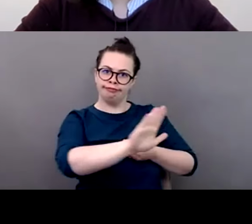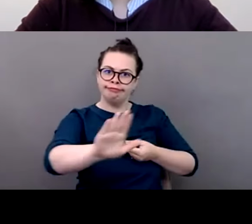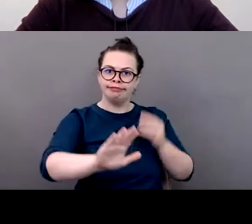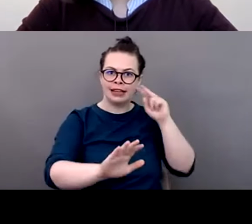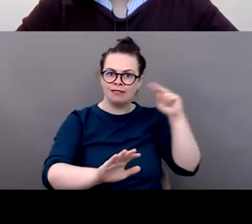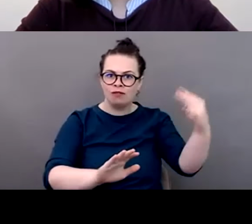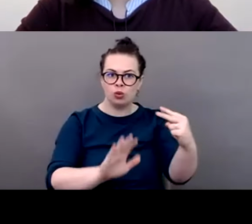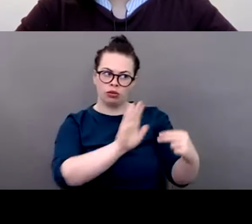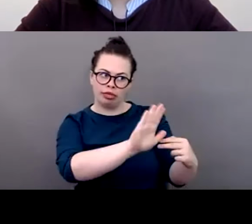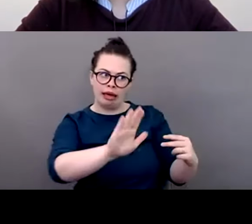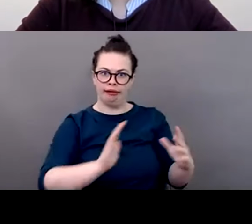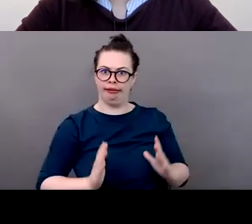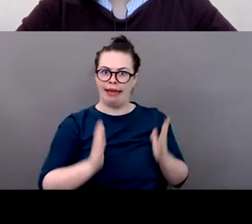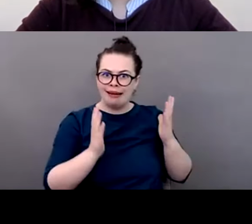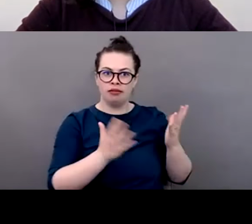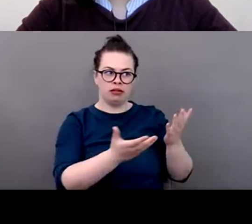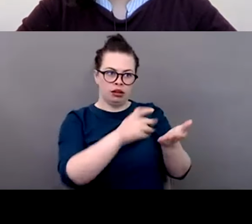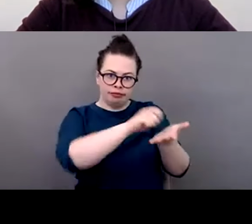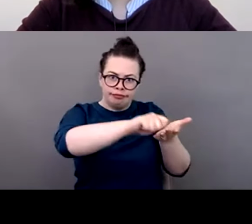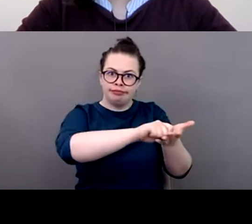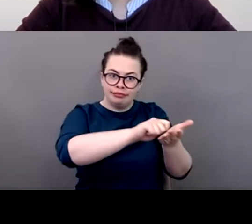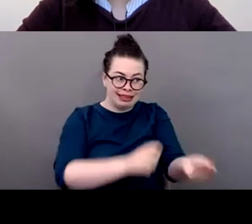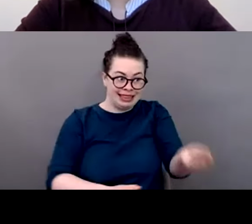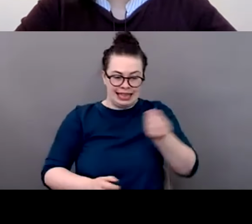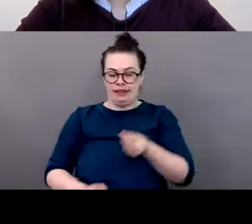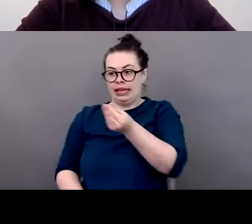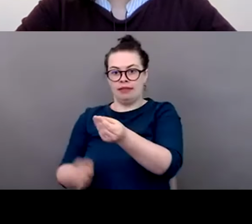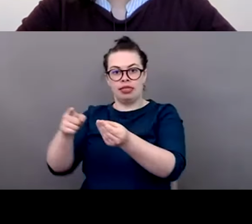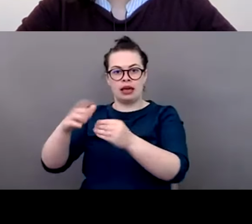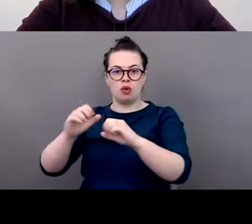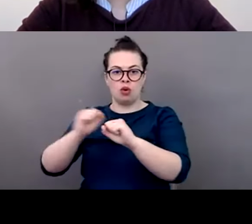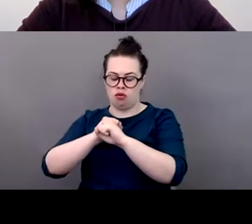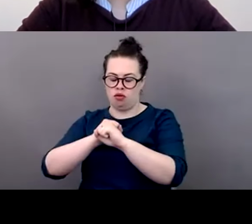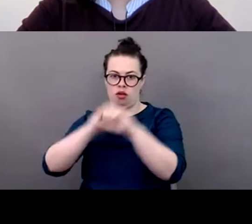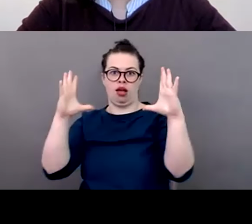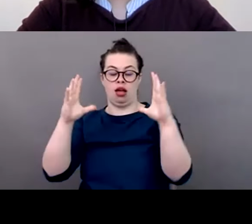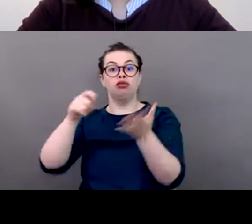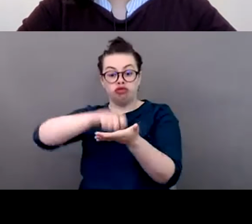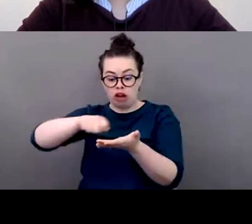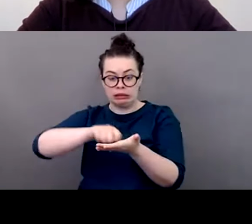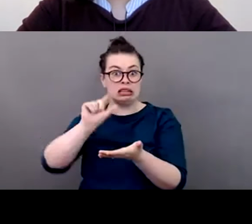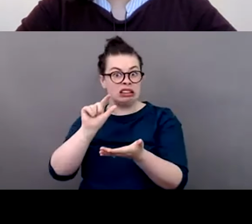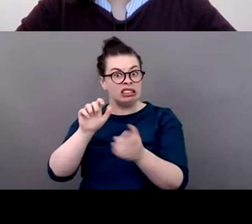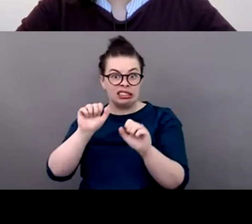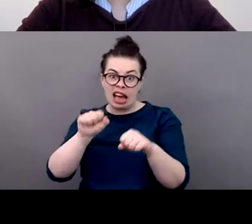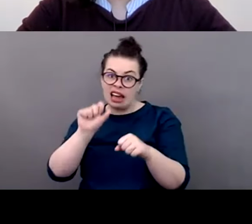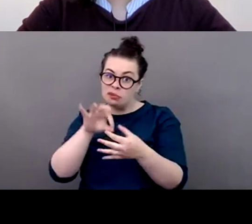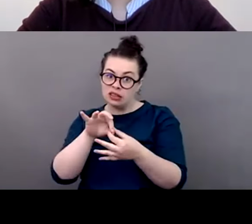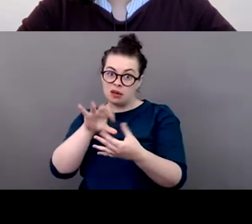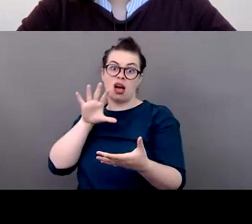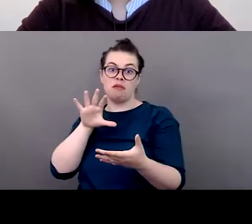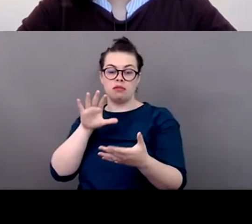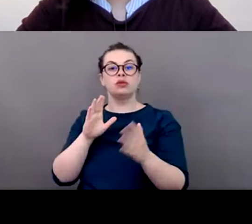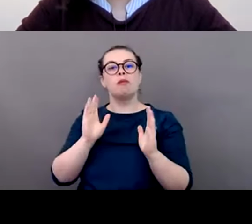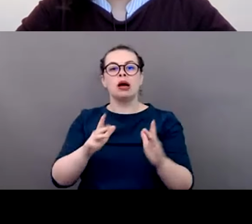you need to describe the situation, and sometimes even visual is what's needed to convene a certain